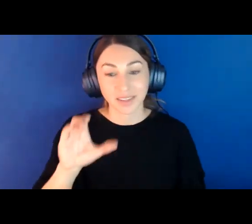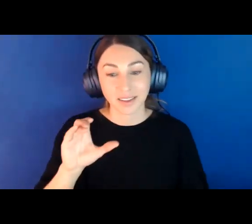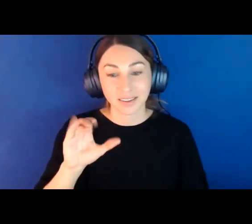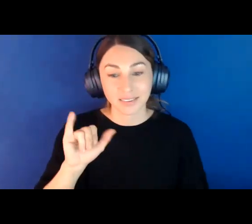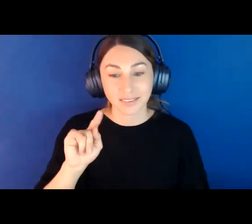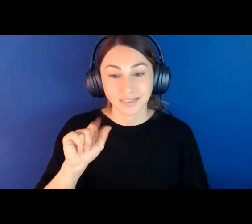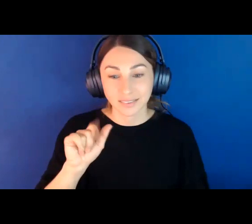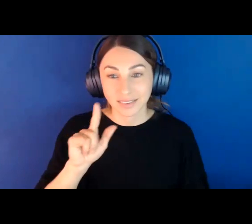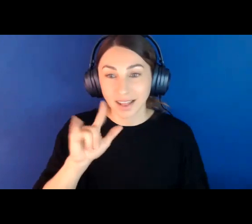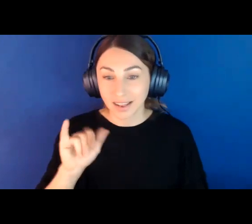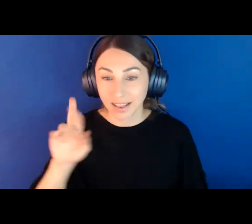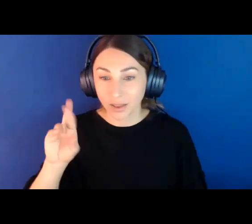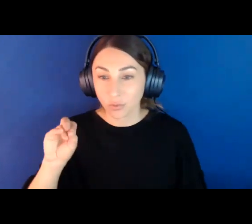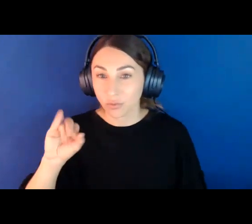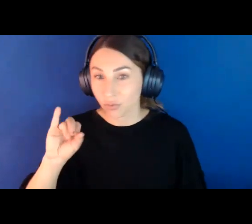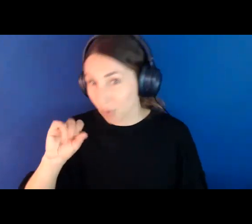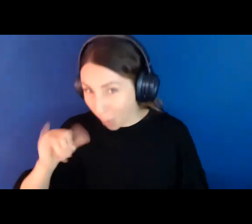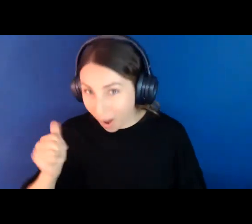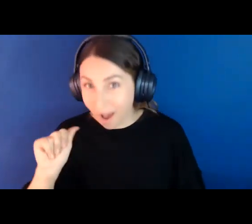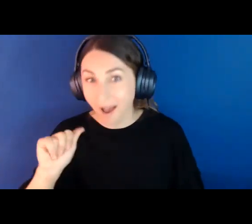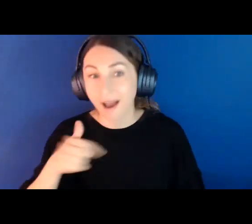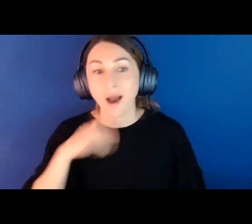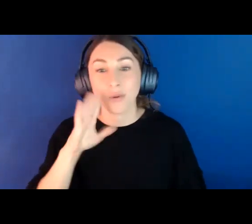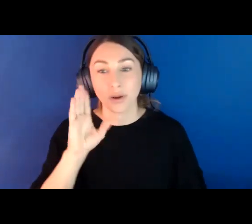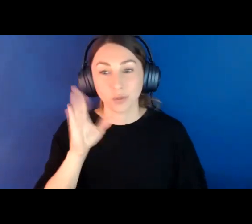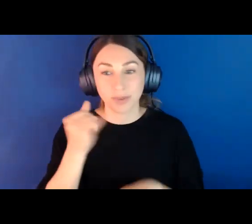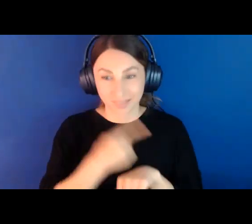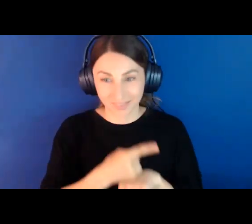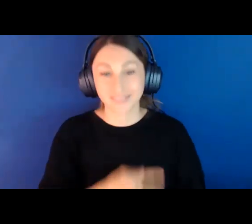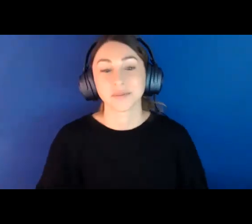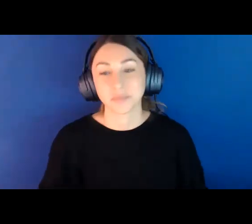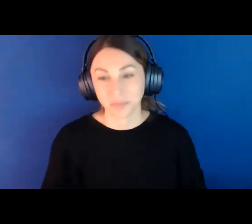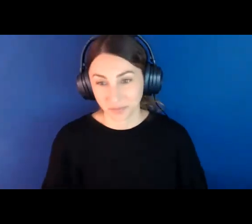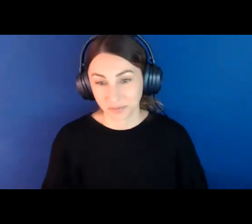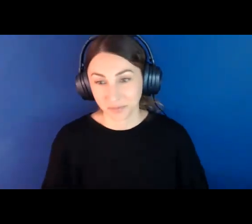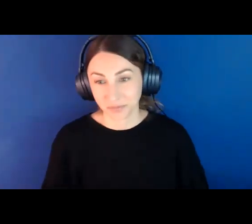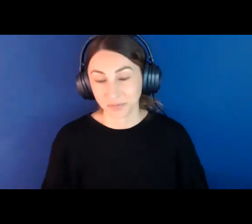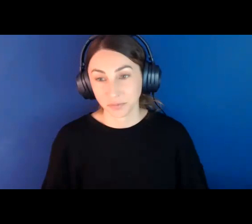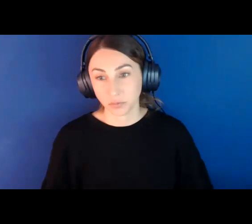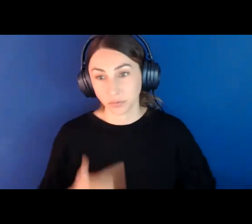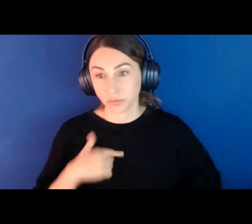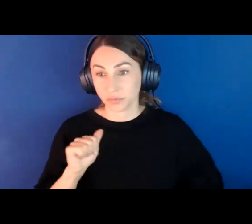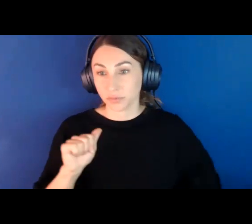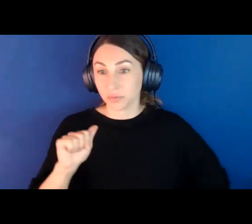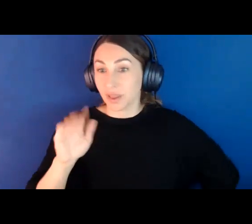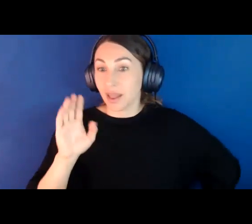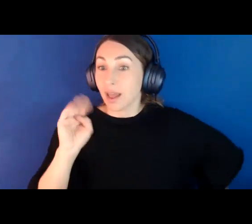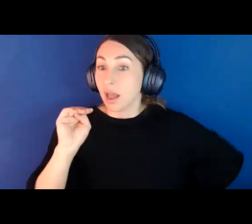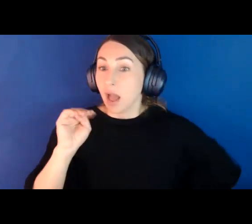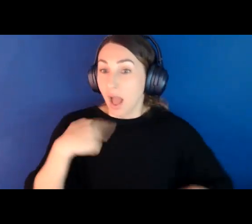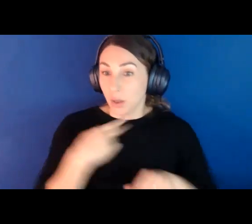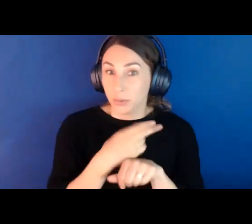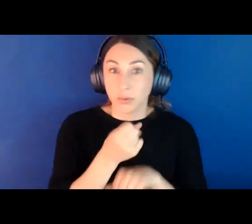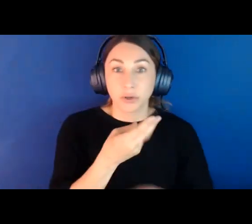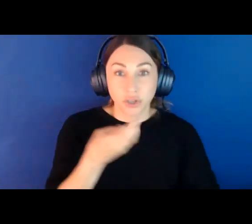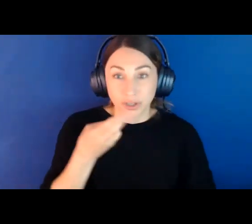Rioja. I will be presenting today. So I am a Latin person. I go by she,